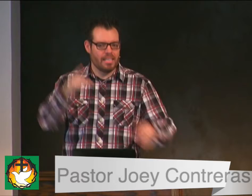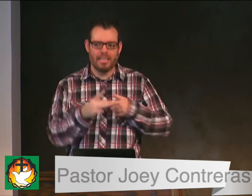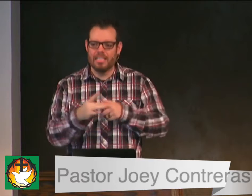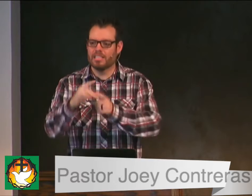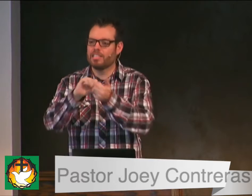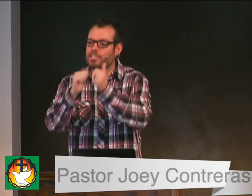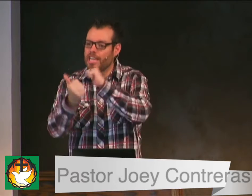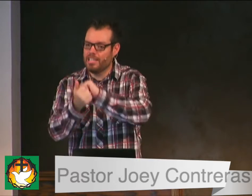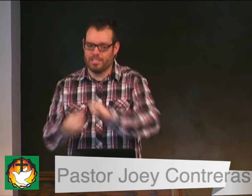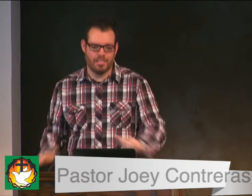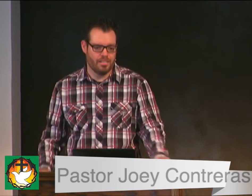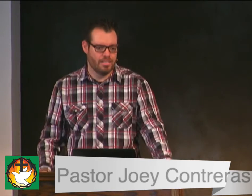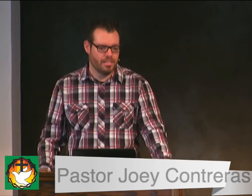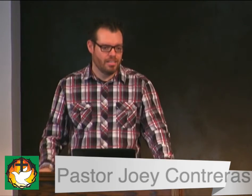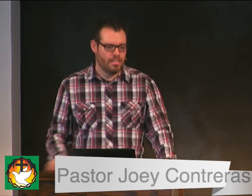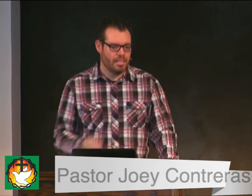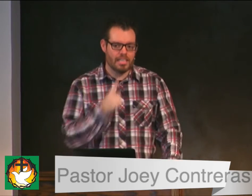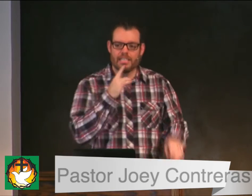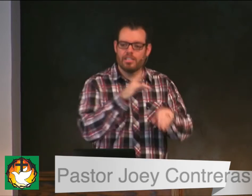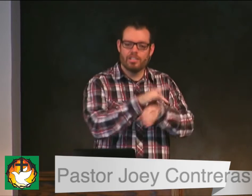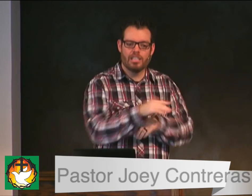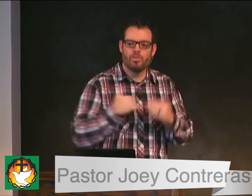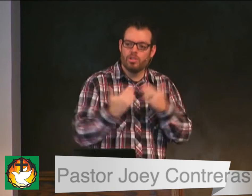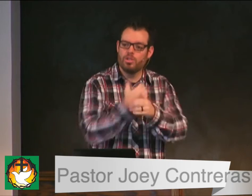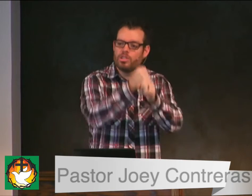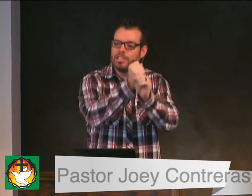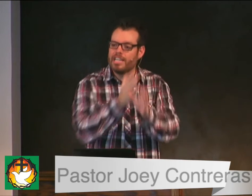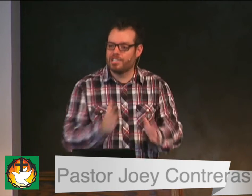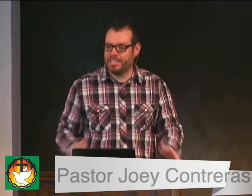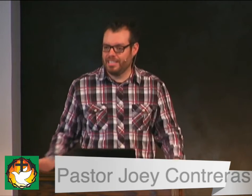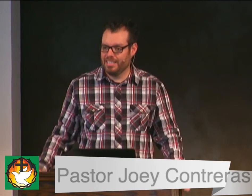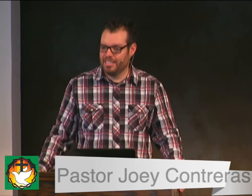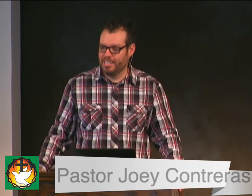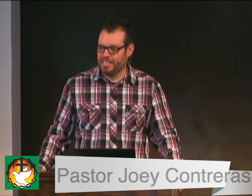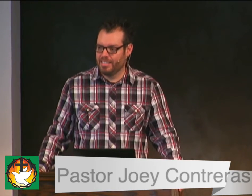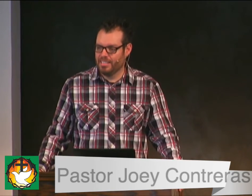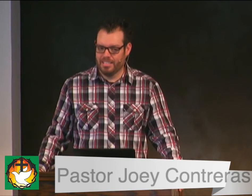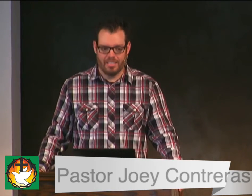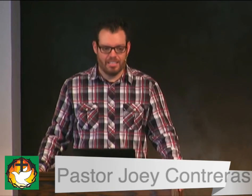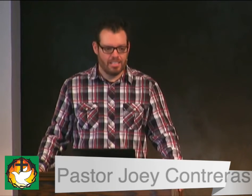But he leads us to change. Like I said earlier, we're a new creation.